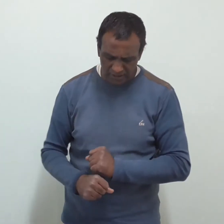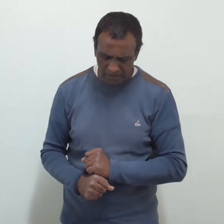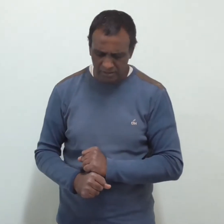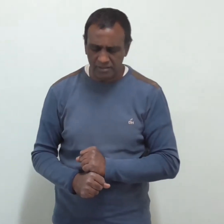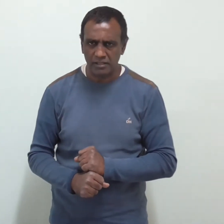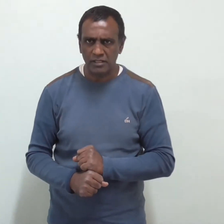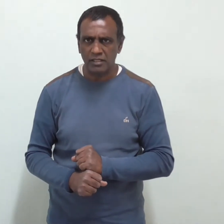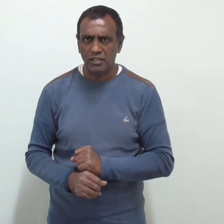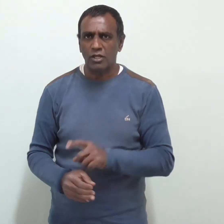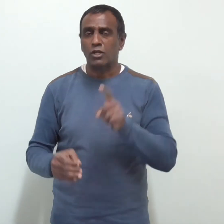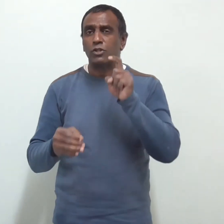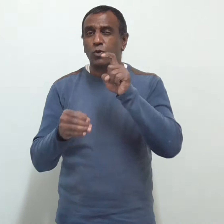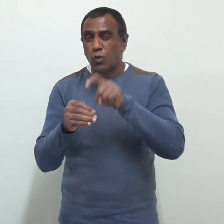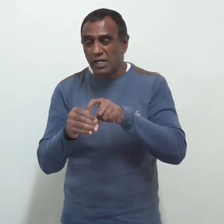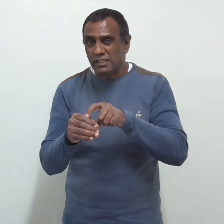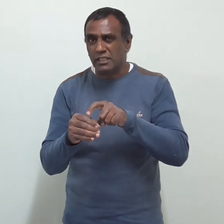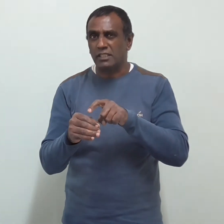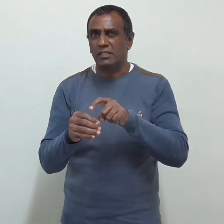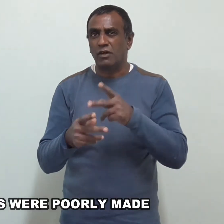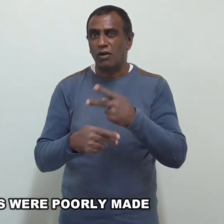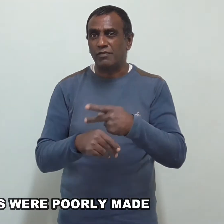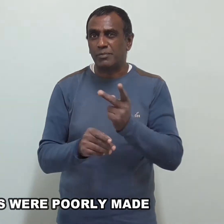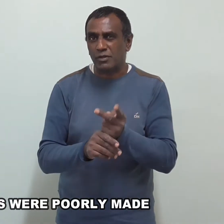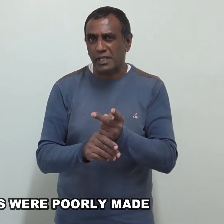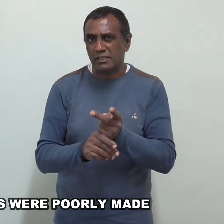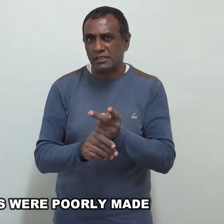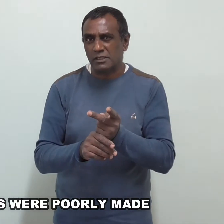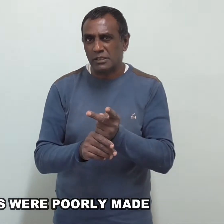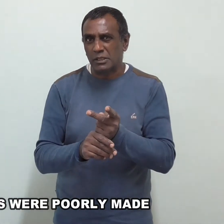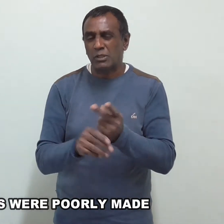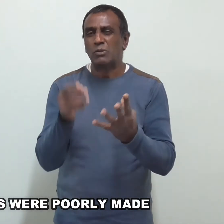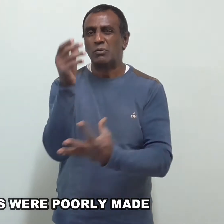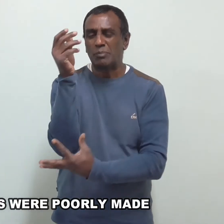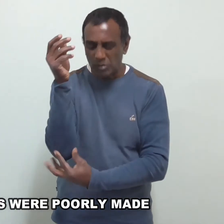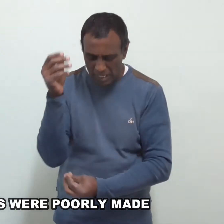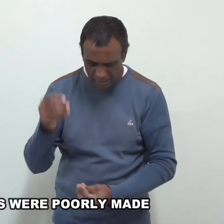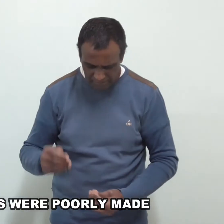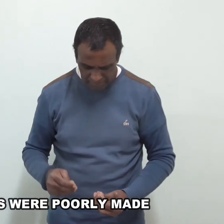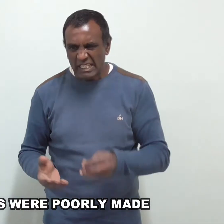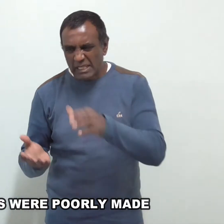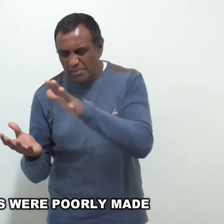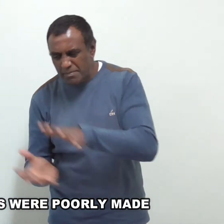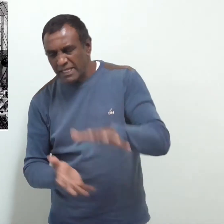machines. The quality of the products were poor. The